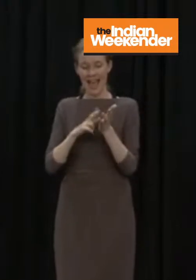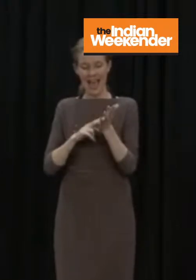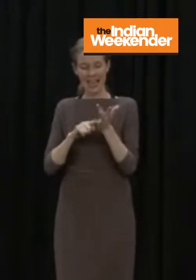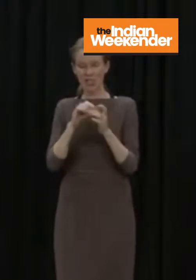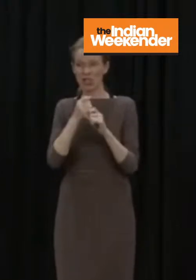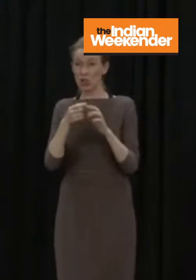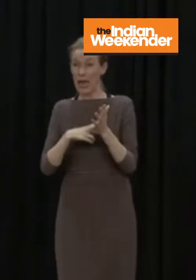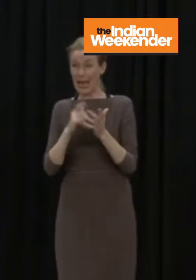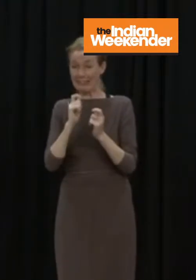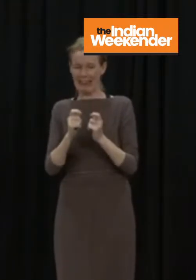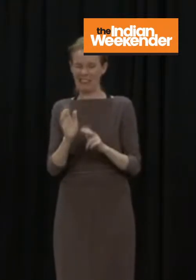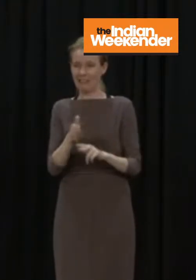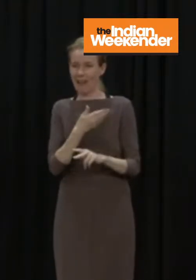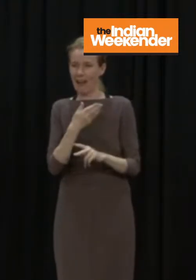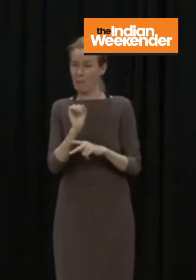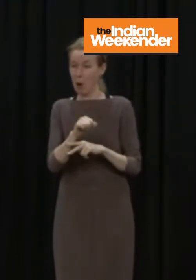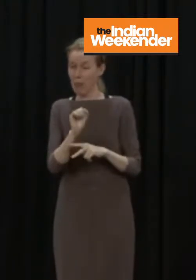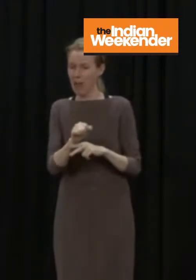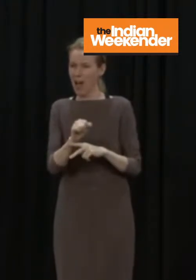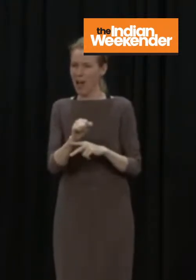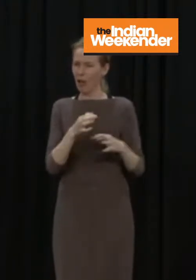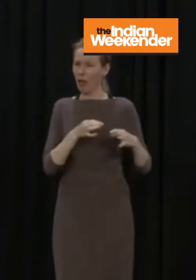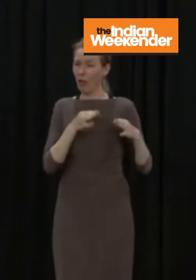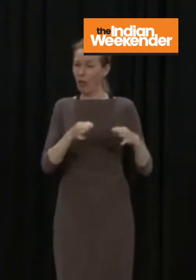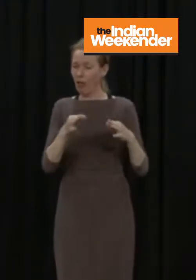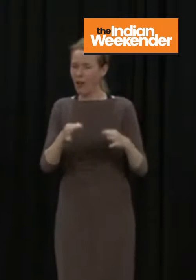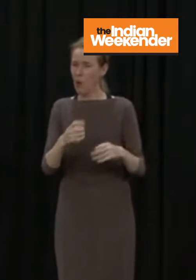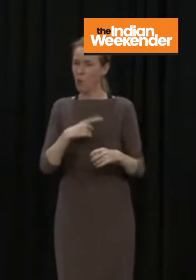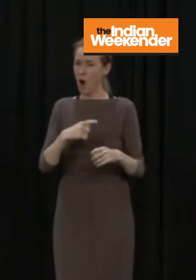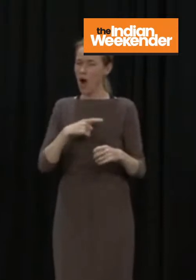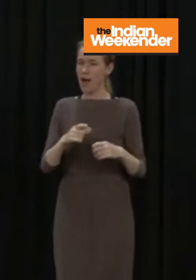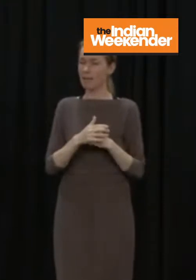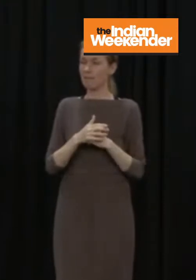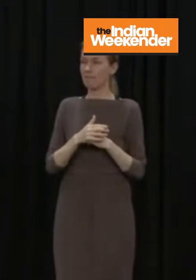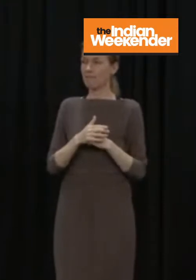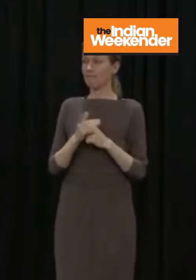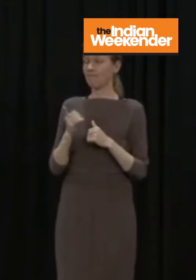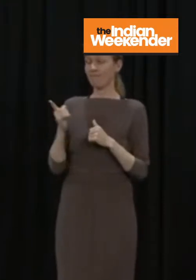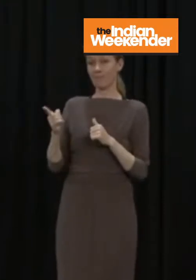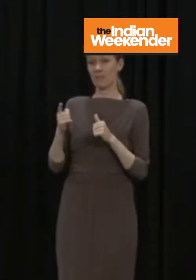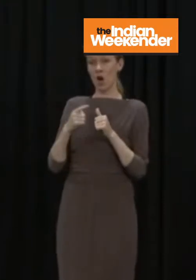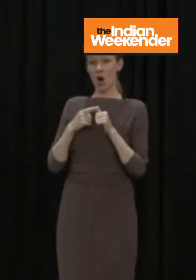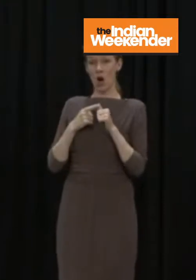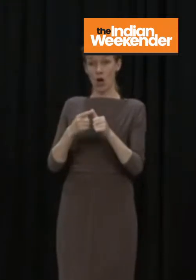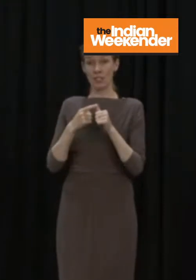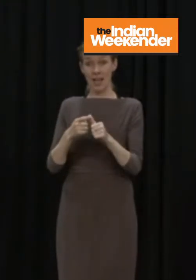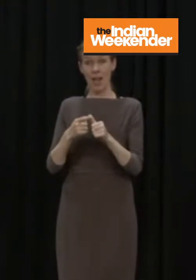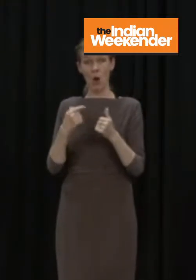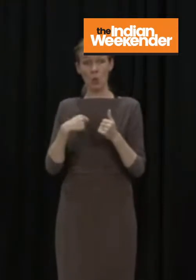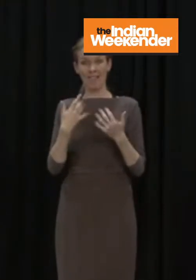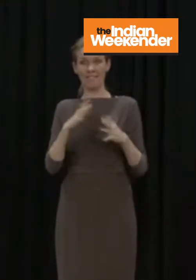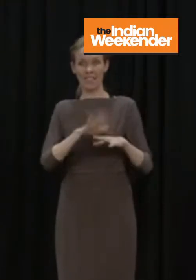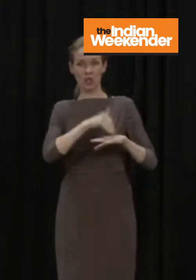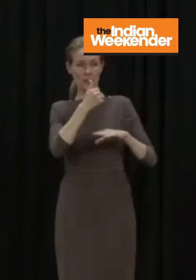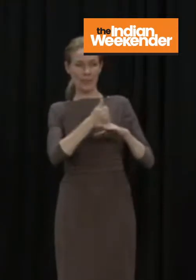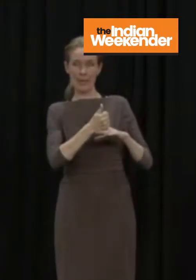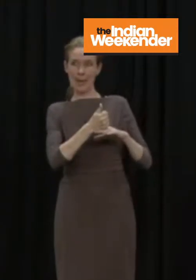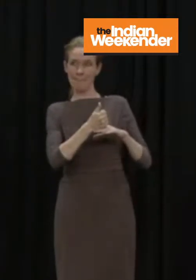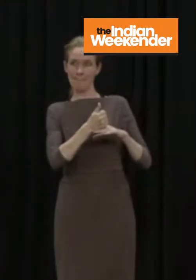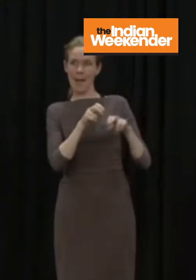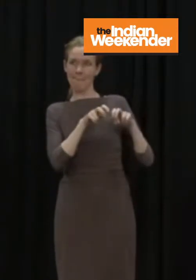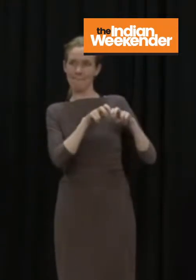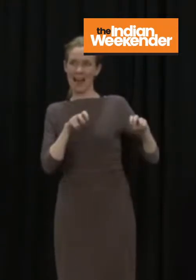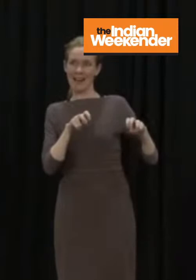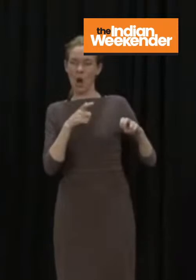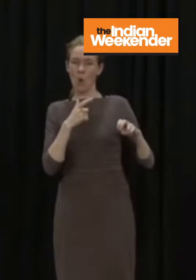this? Yeah, we've sought this advice because we want to make the most of these opportunities. And I think I'll ask